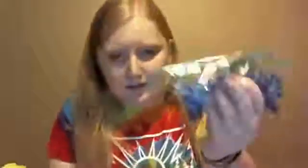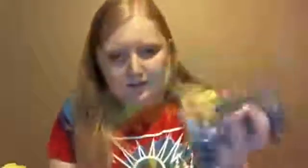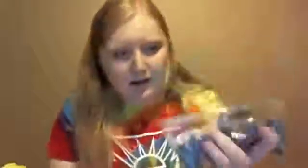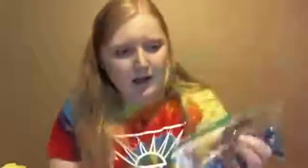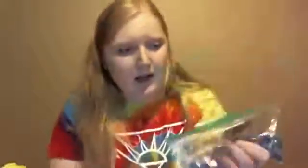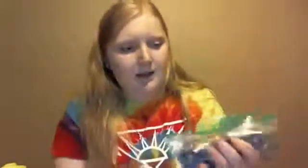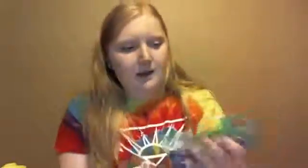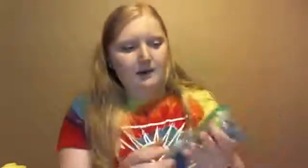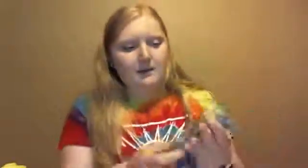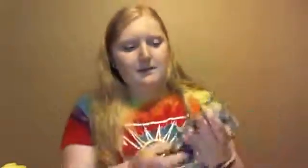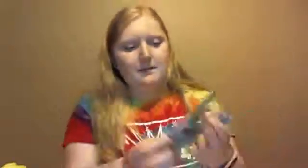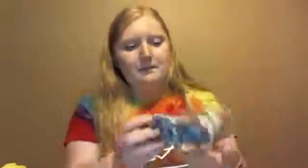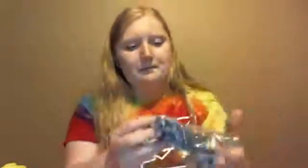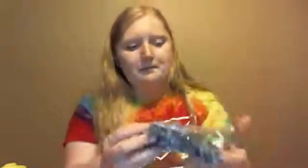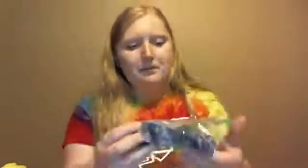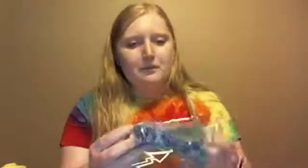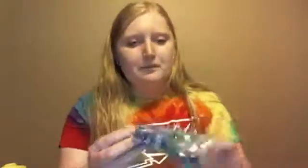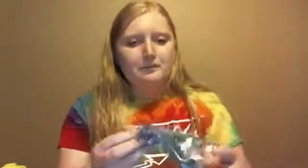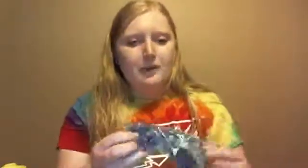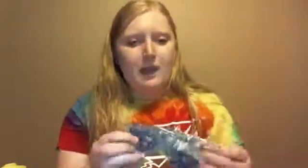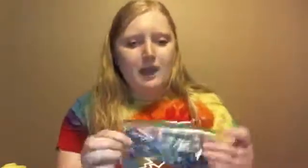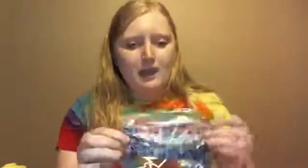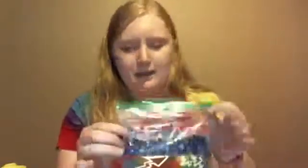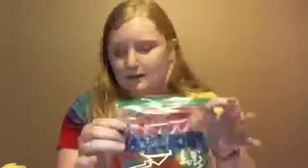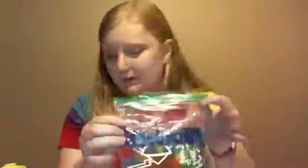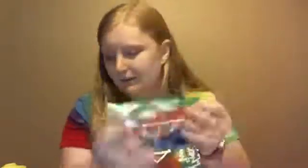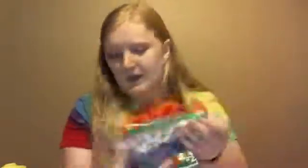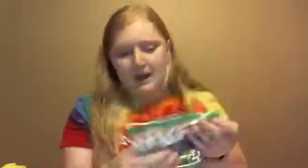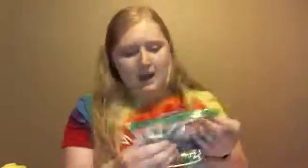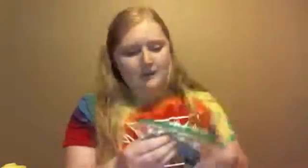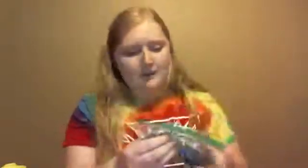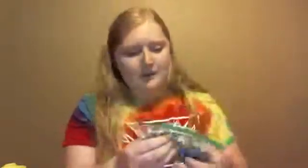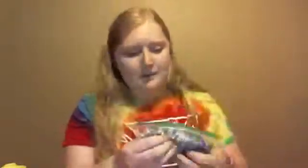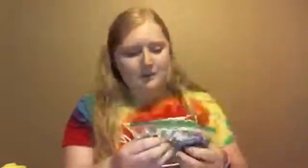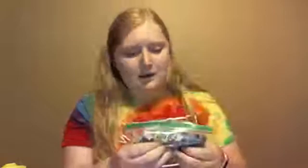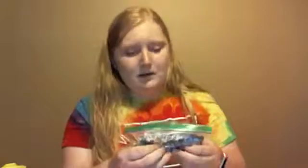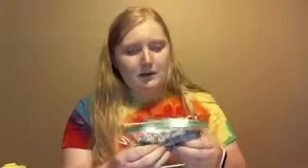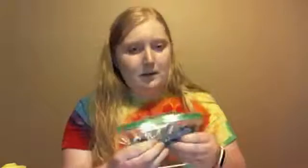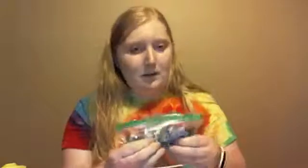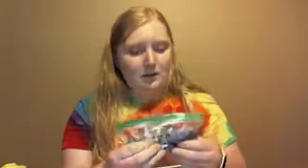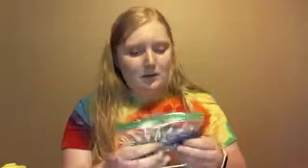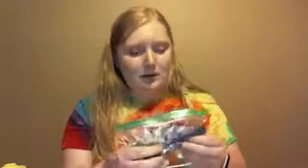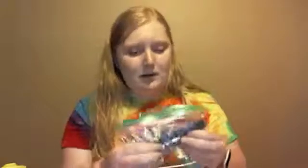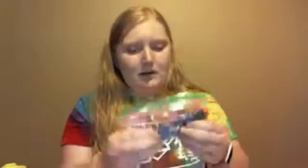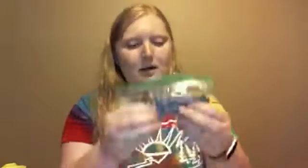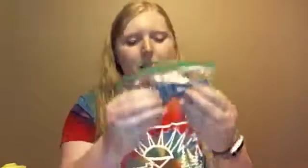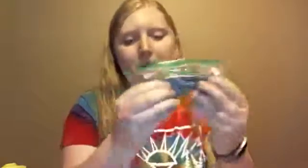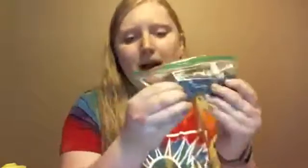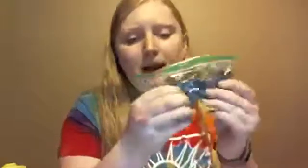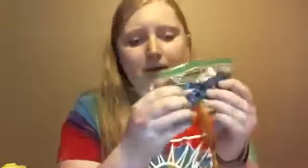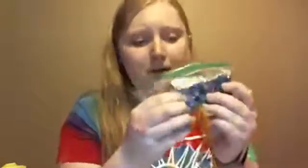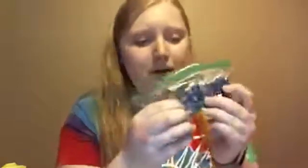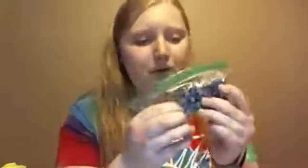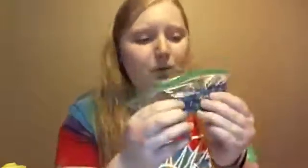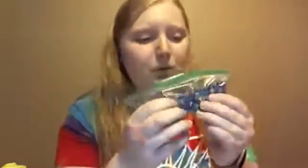different colors. And it kind of feels similar to the popcorn, but it has a really